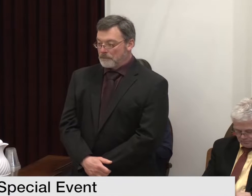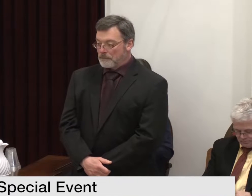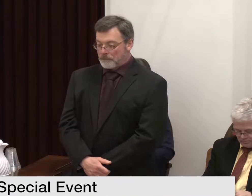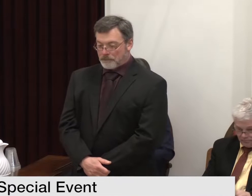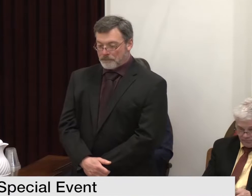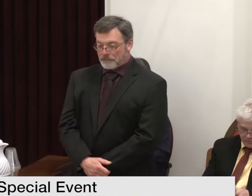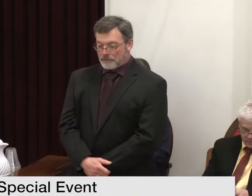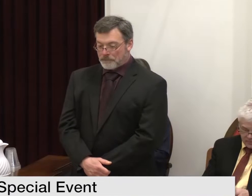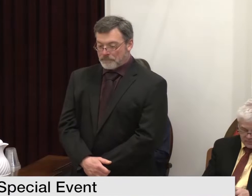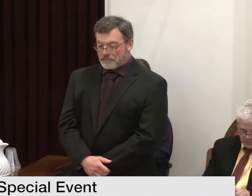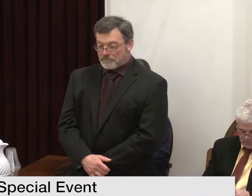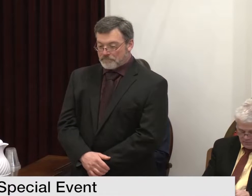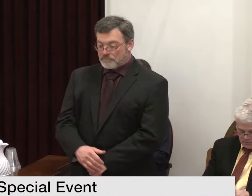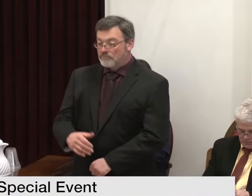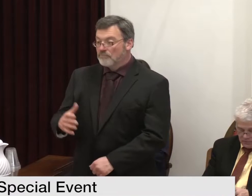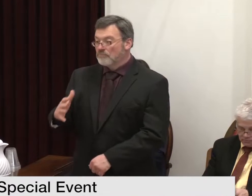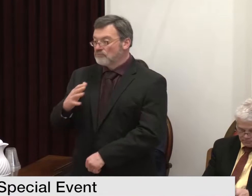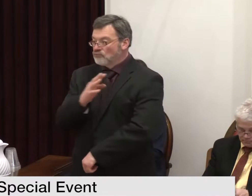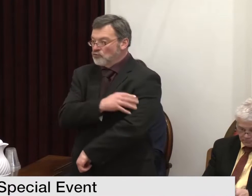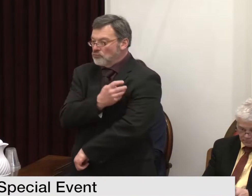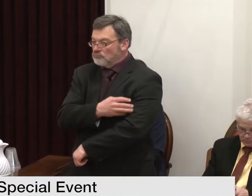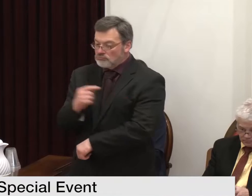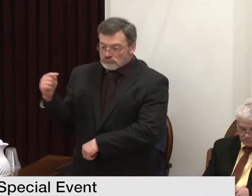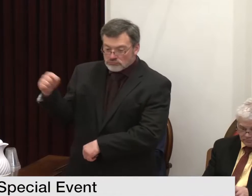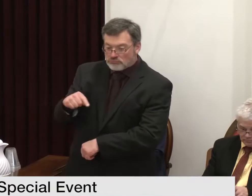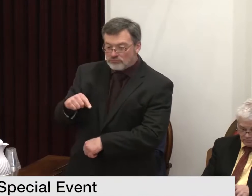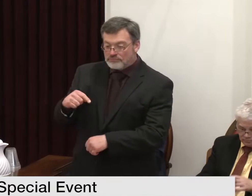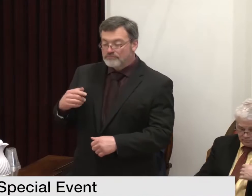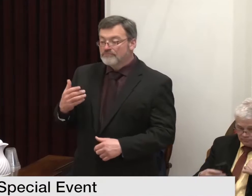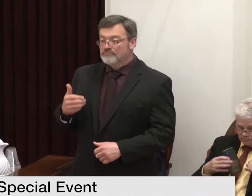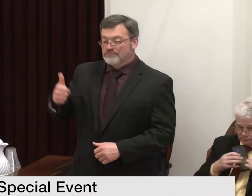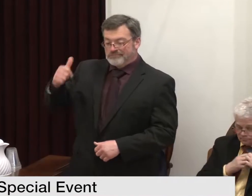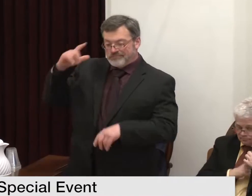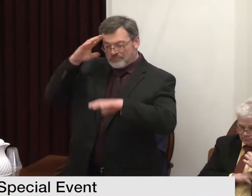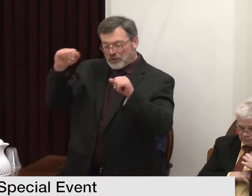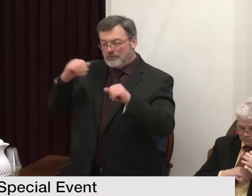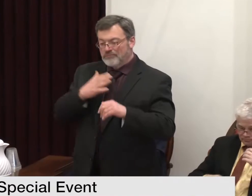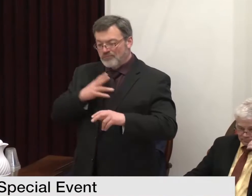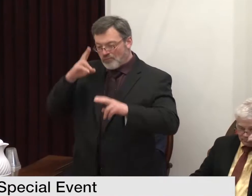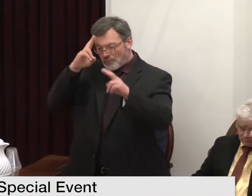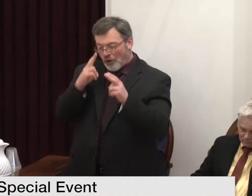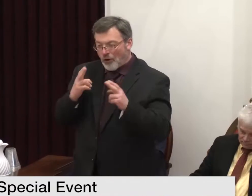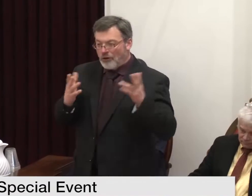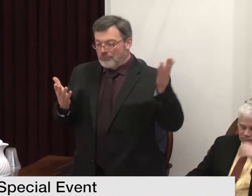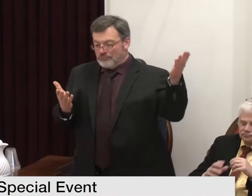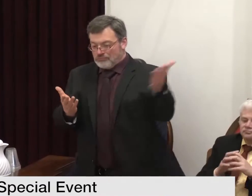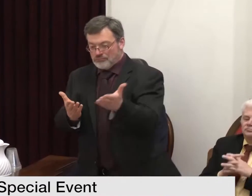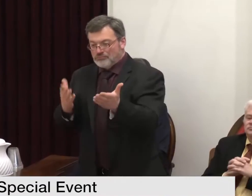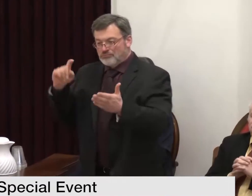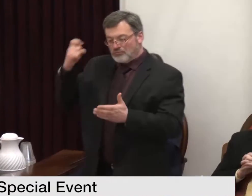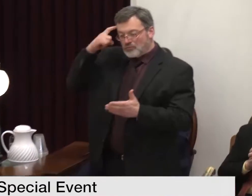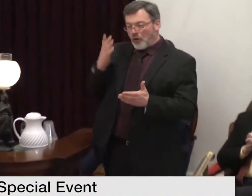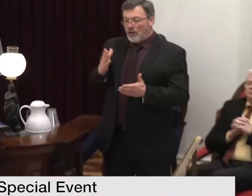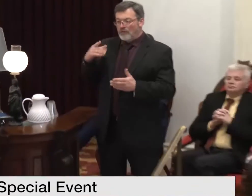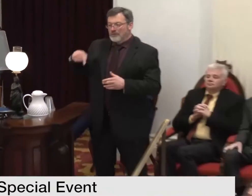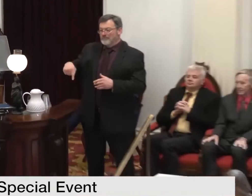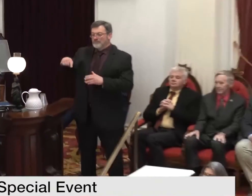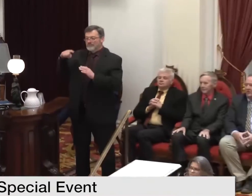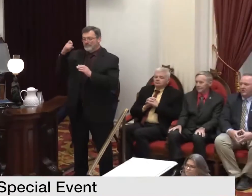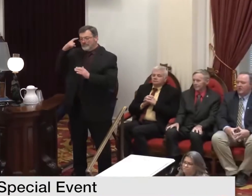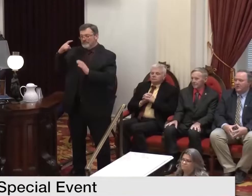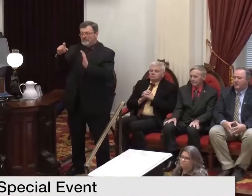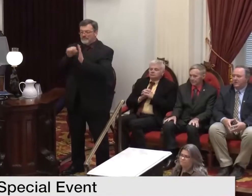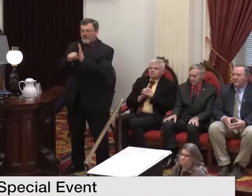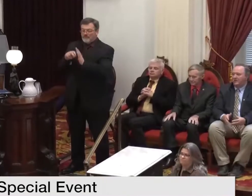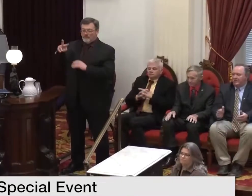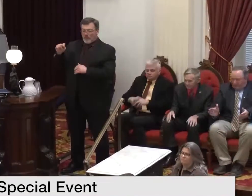Madam Sergeant at Arms. Mr. President, it is my distinct honor to present to you the Governor of the State of Vermont, Philip B.